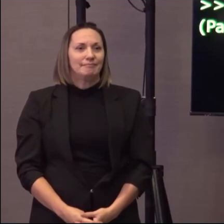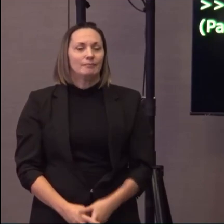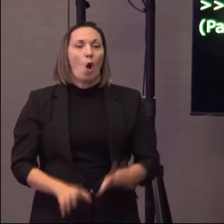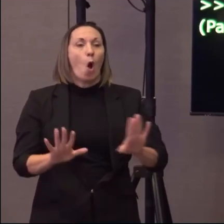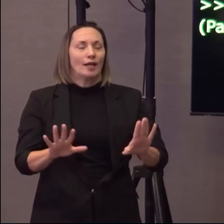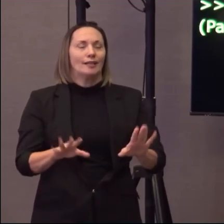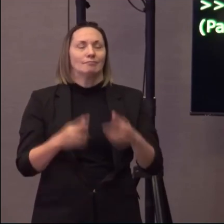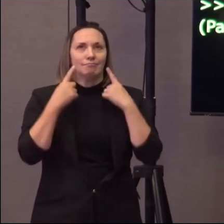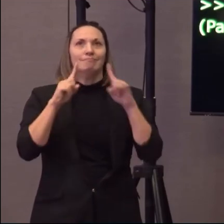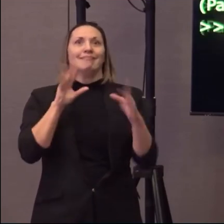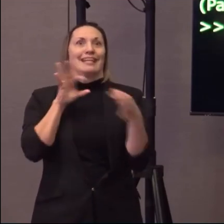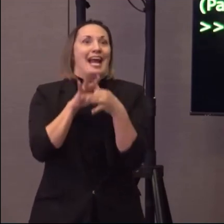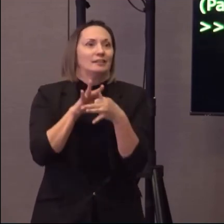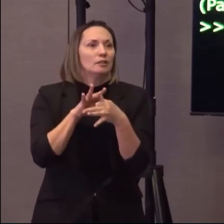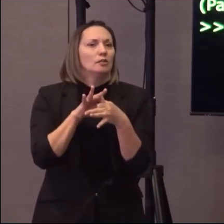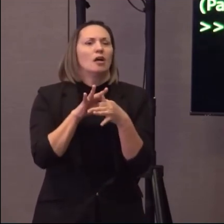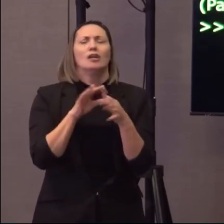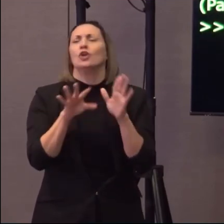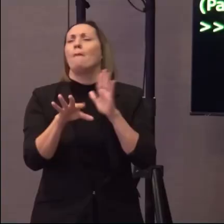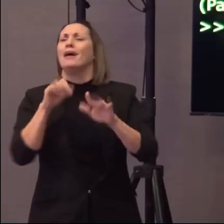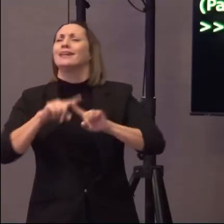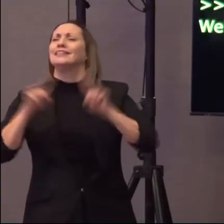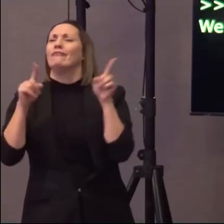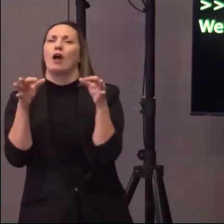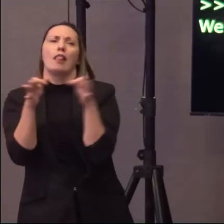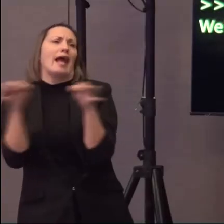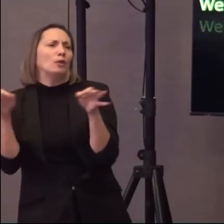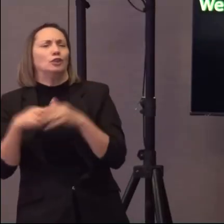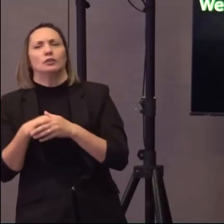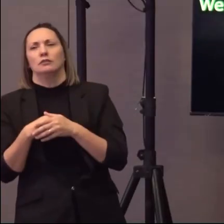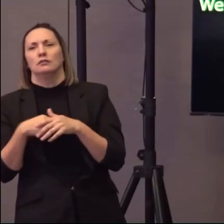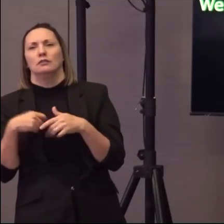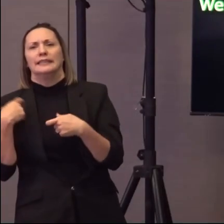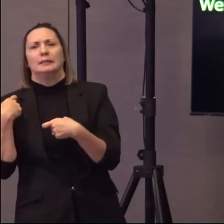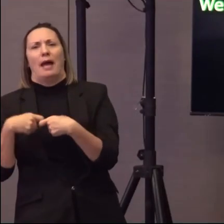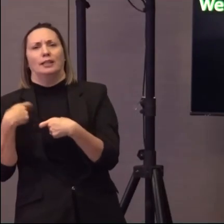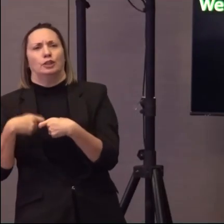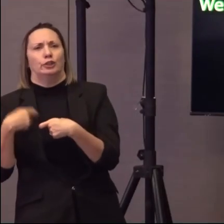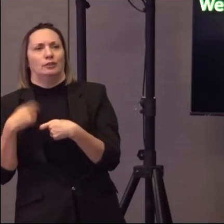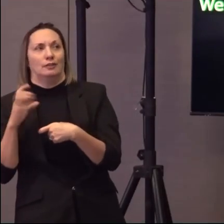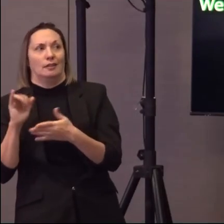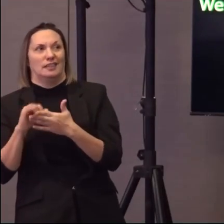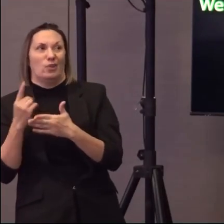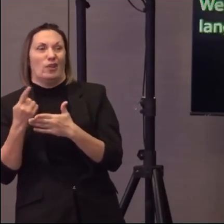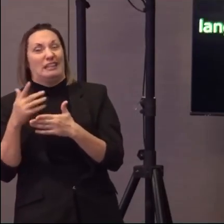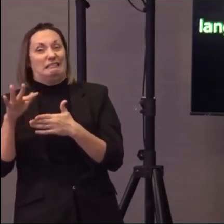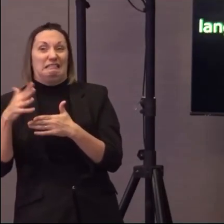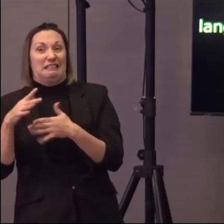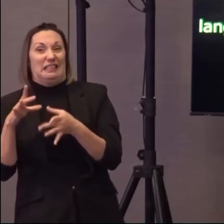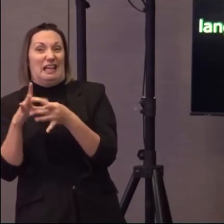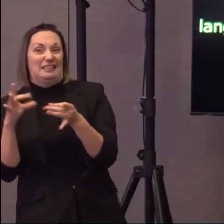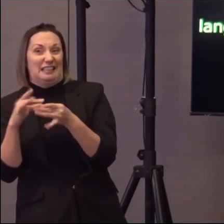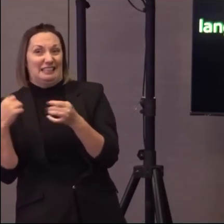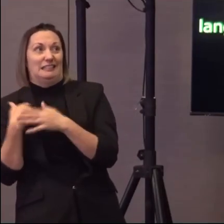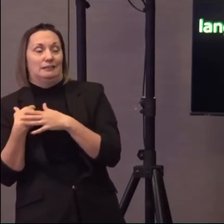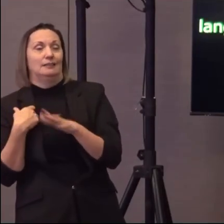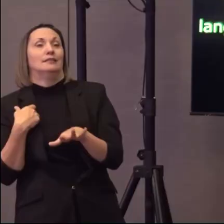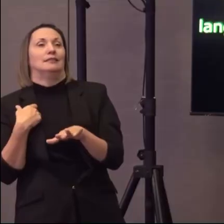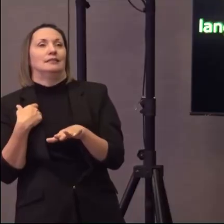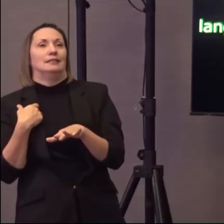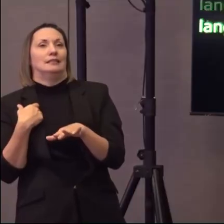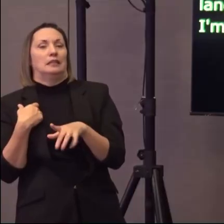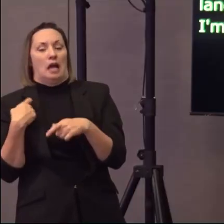Okay, we're connected. Okay, so let's pick another language, for example. I'm going to pick Spanish because it's the only thing that I can kind of say a few things in. I